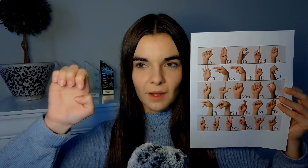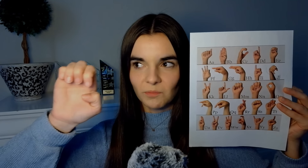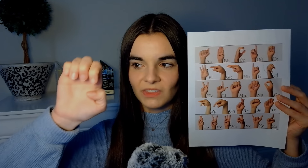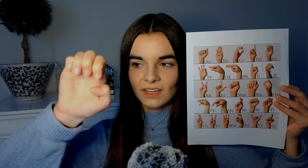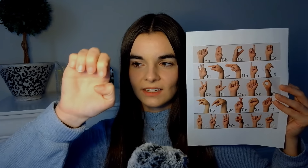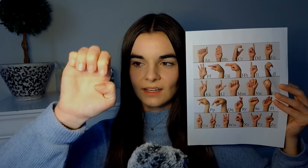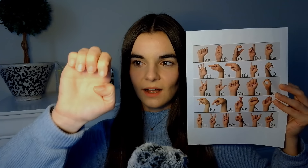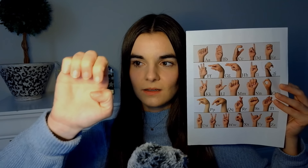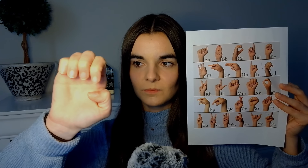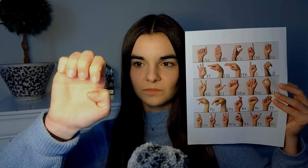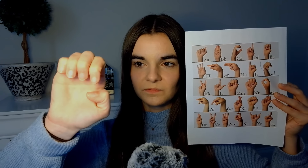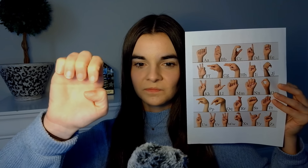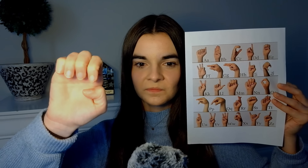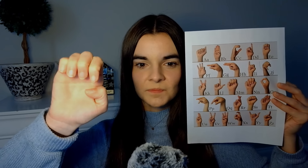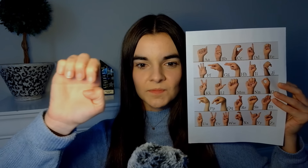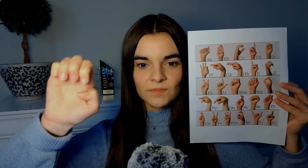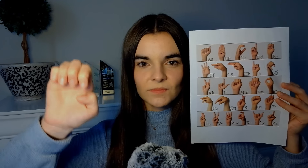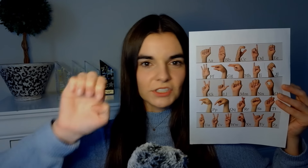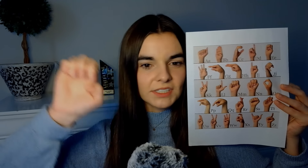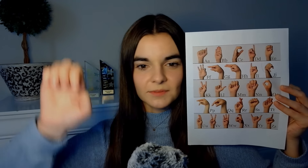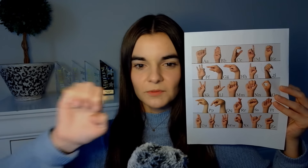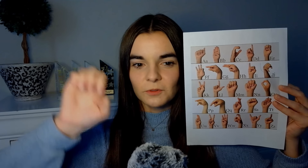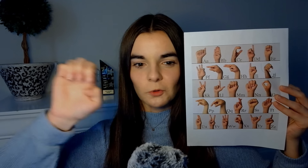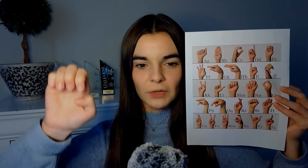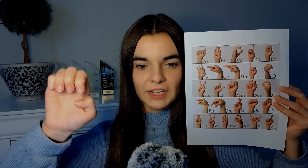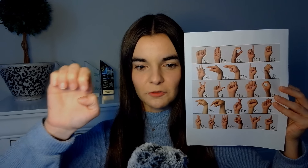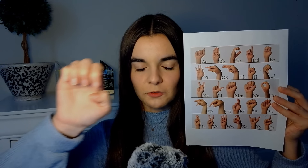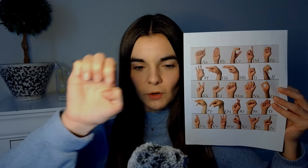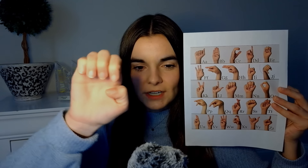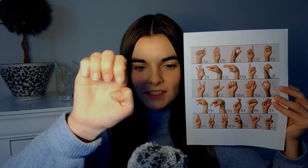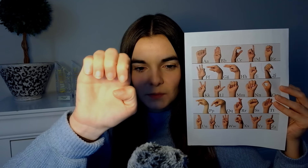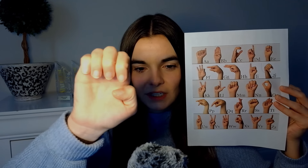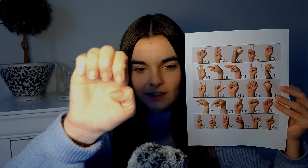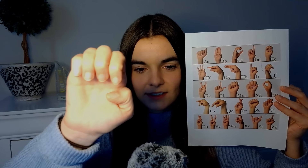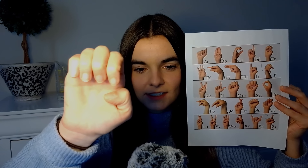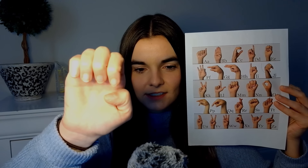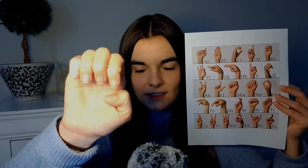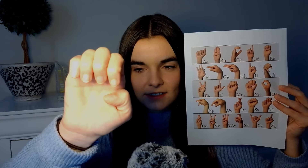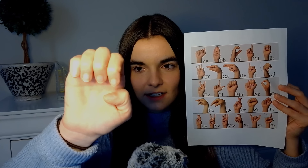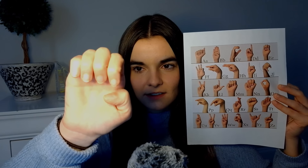them, just to reinforce, because it's kind of